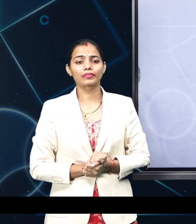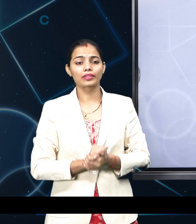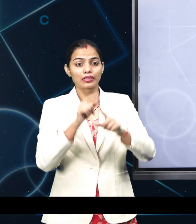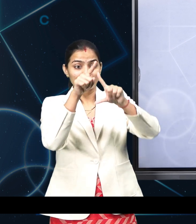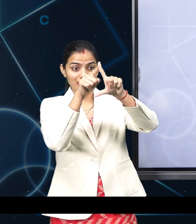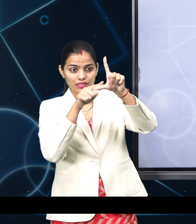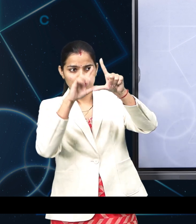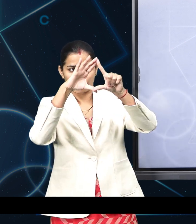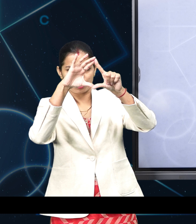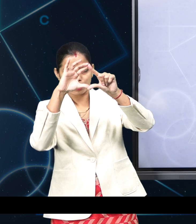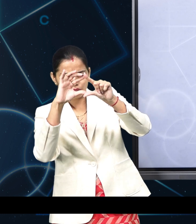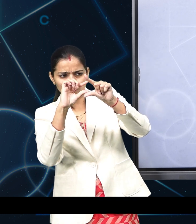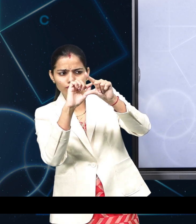acute angle,